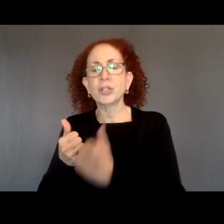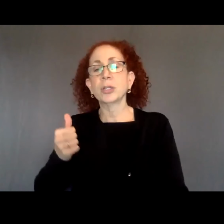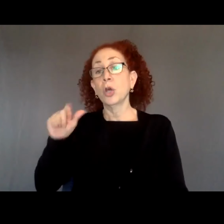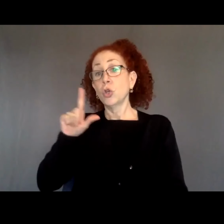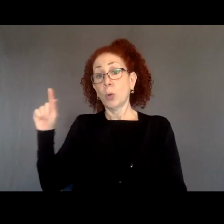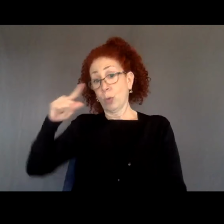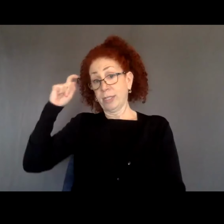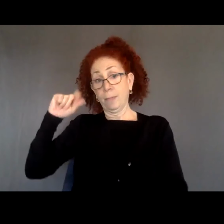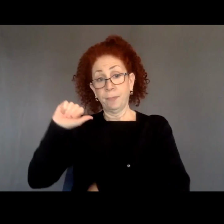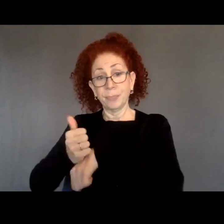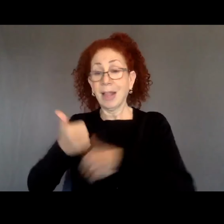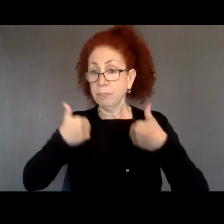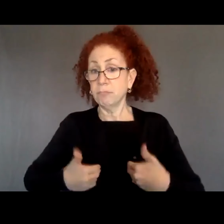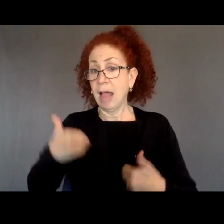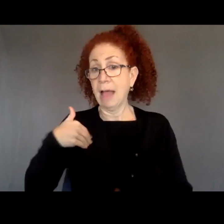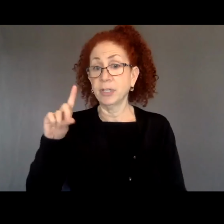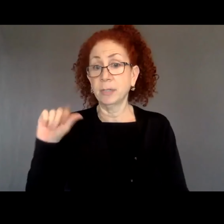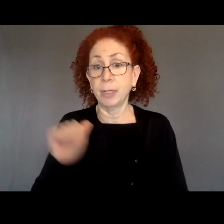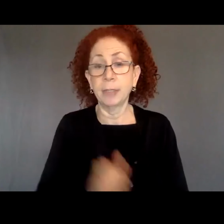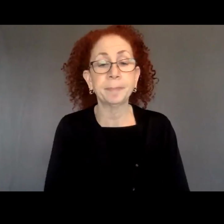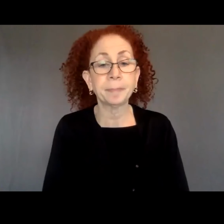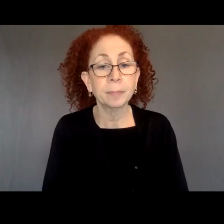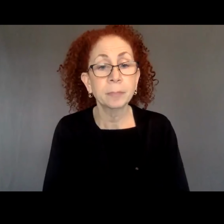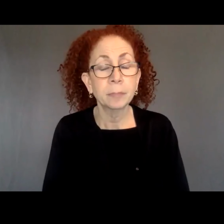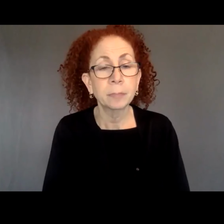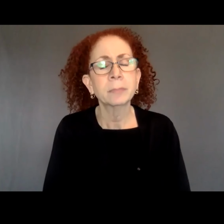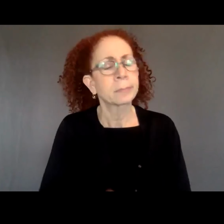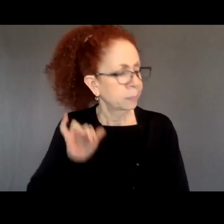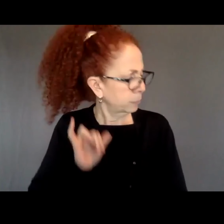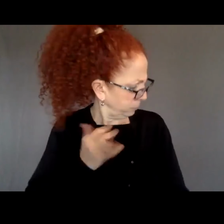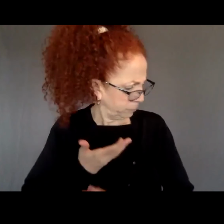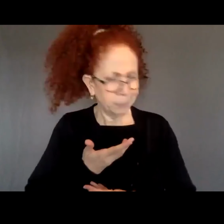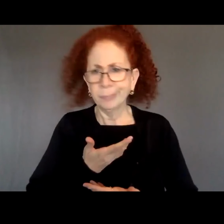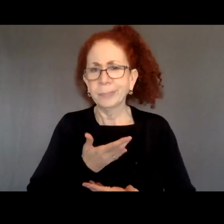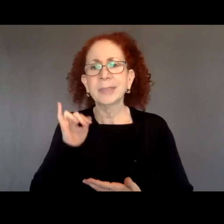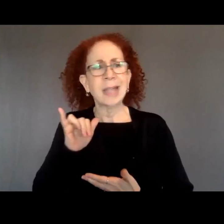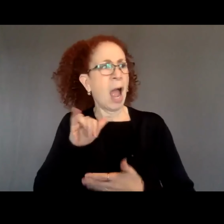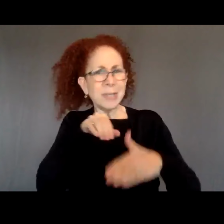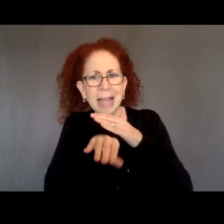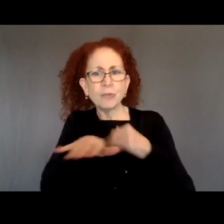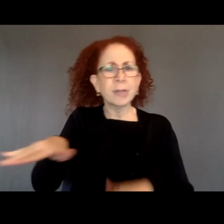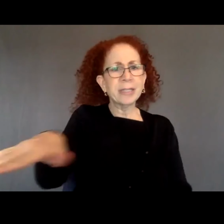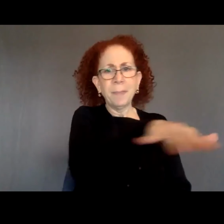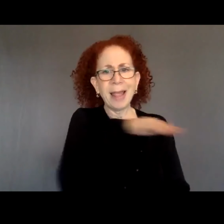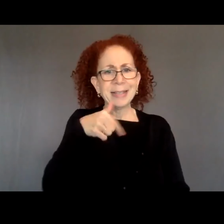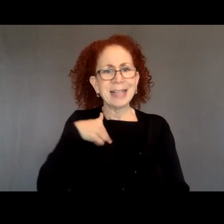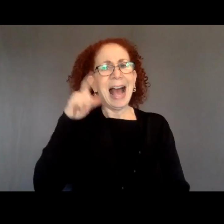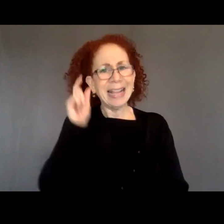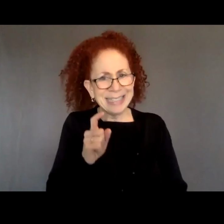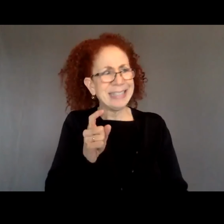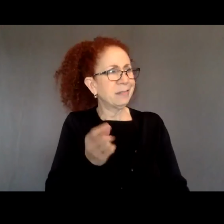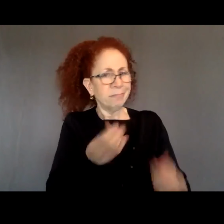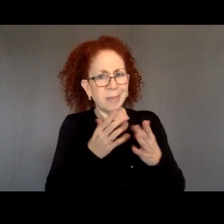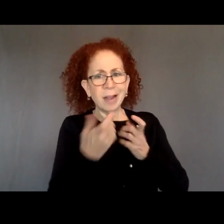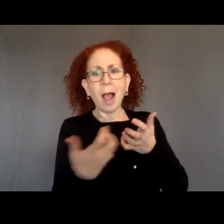I am a person with a disability, and I realized that I was entering a space where I needed to be accommodated